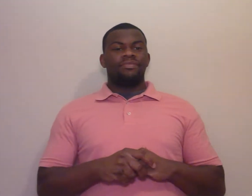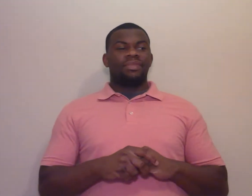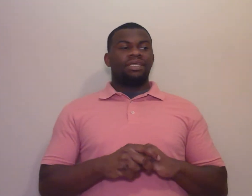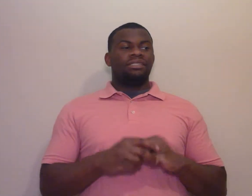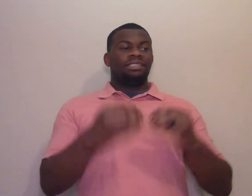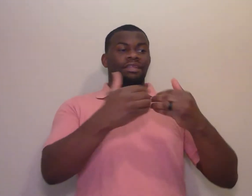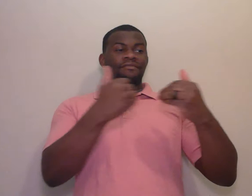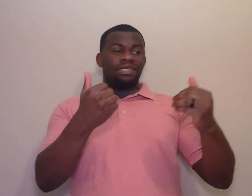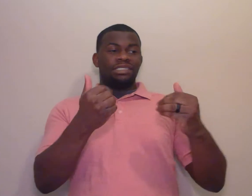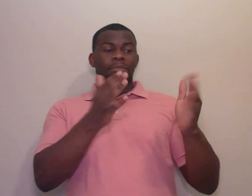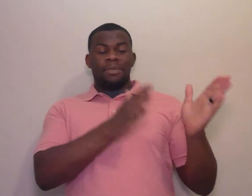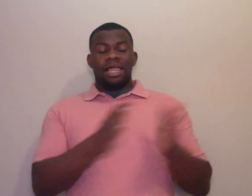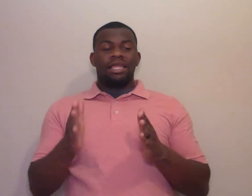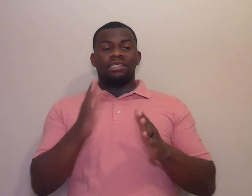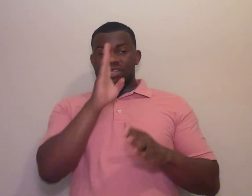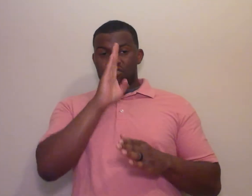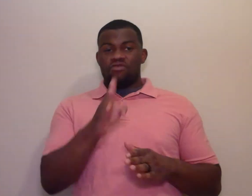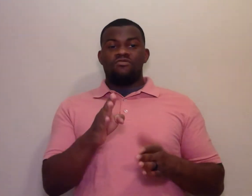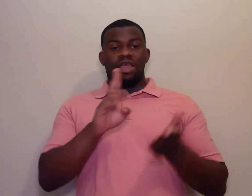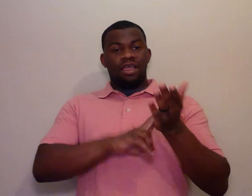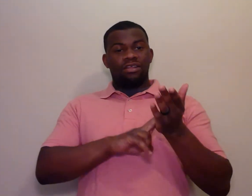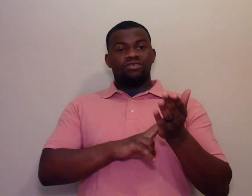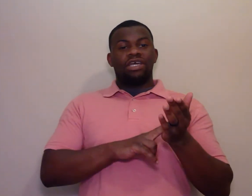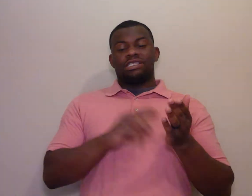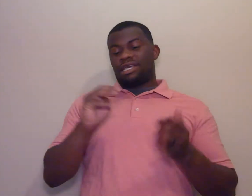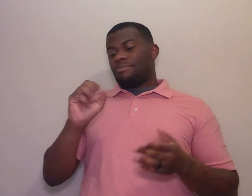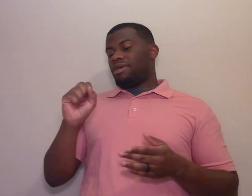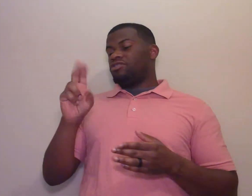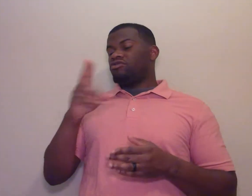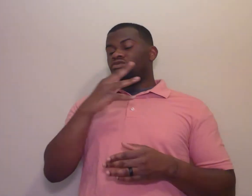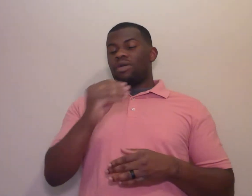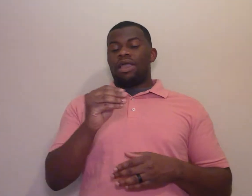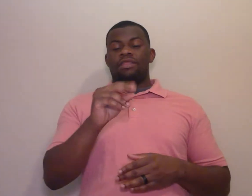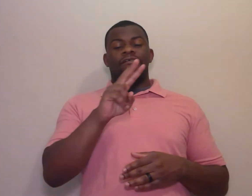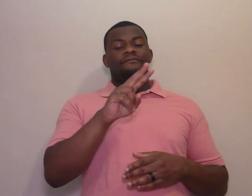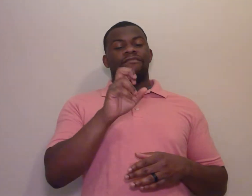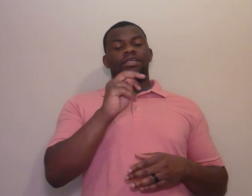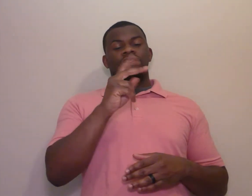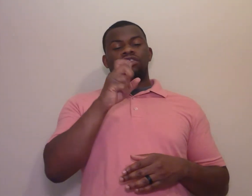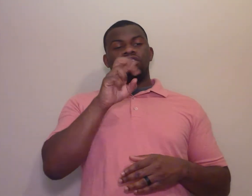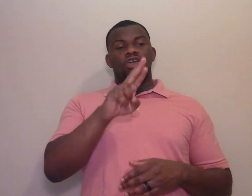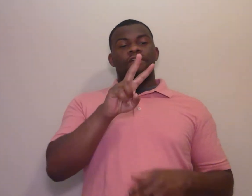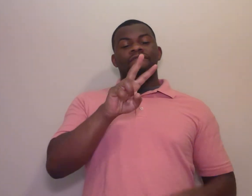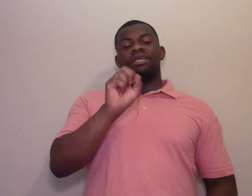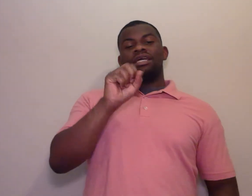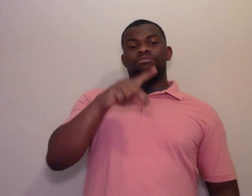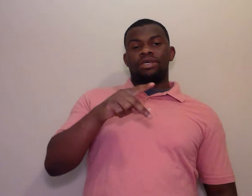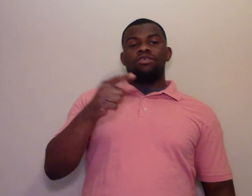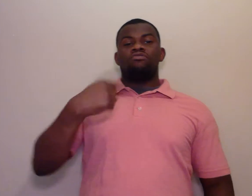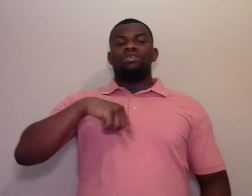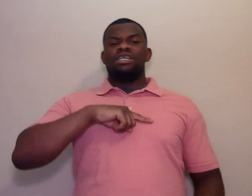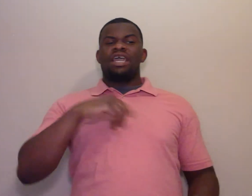direct contract between NMSU and the vendor, VSP, so we do have the opportunity to modify our plan each